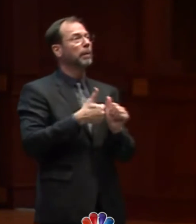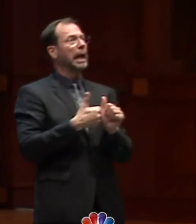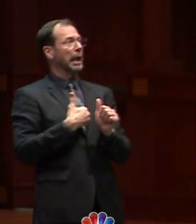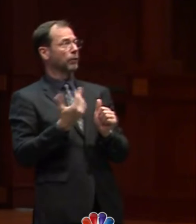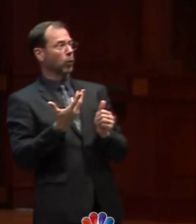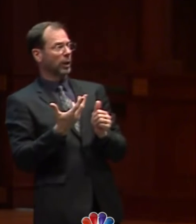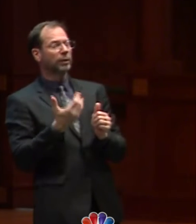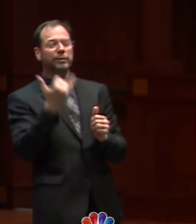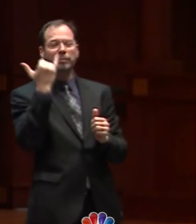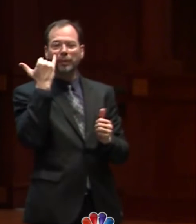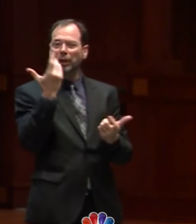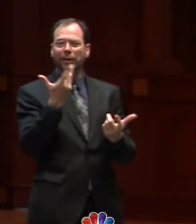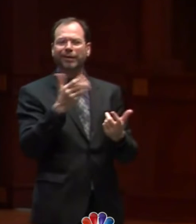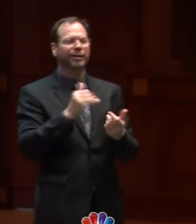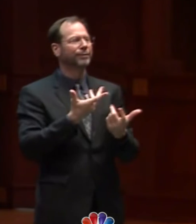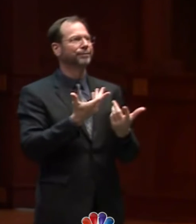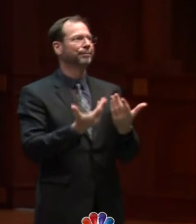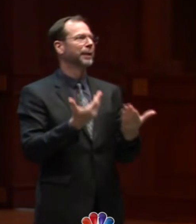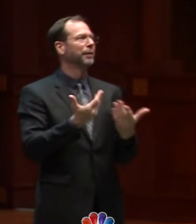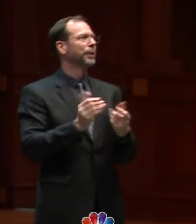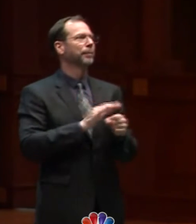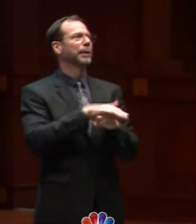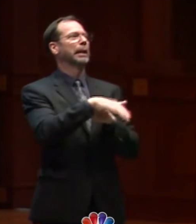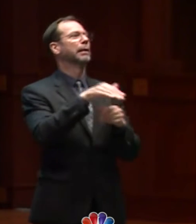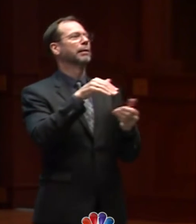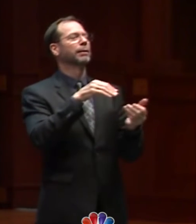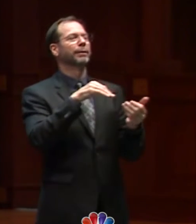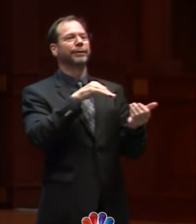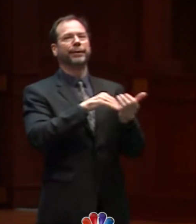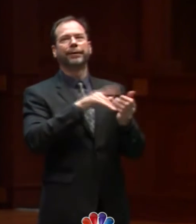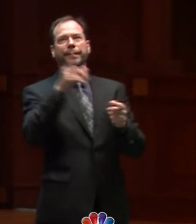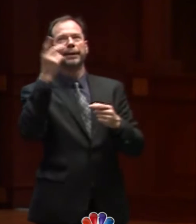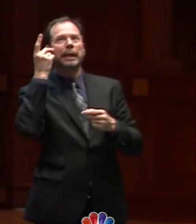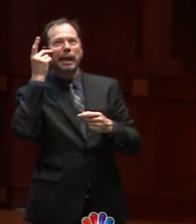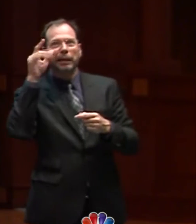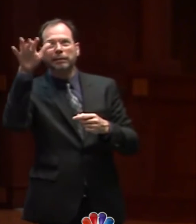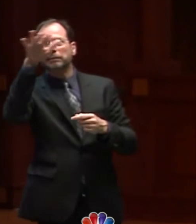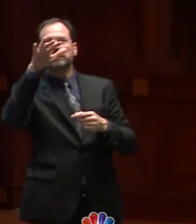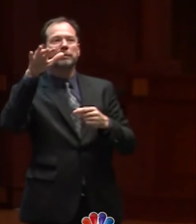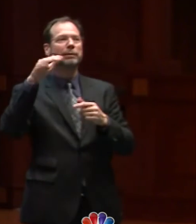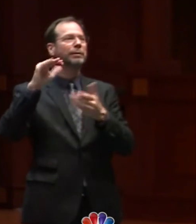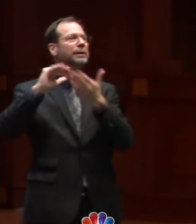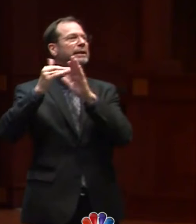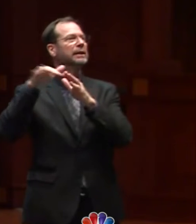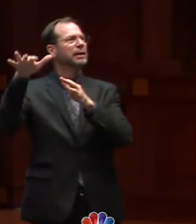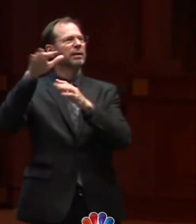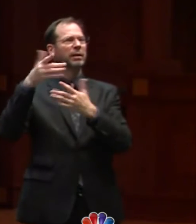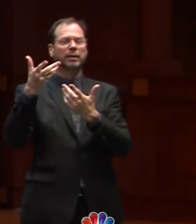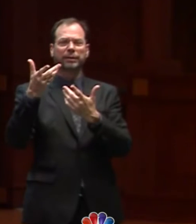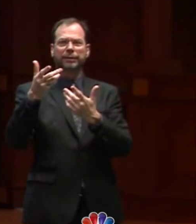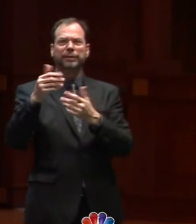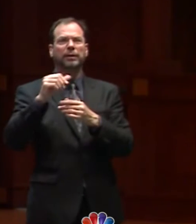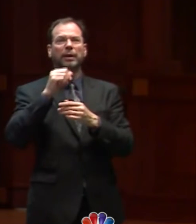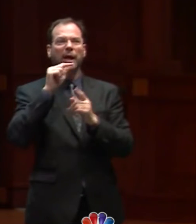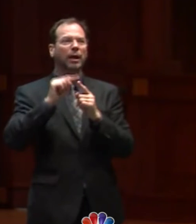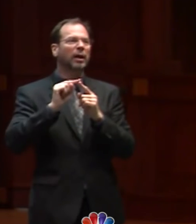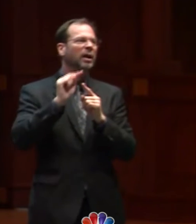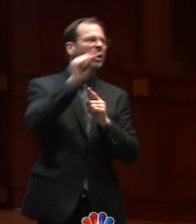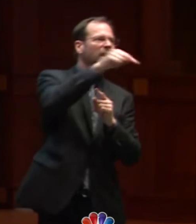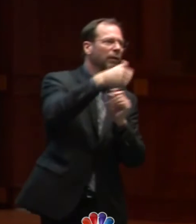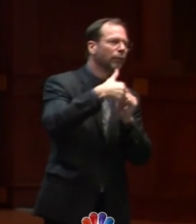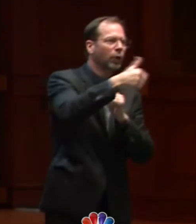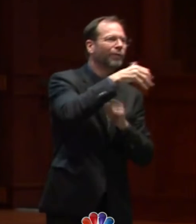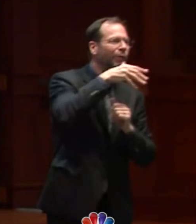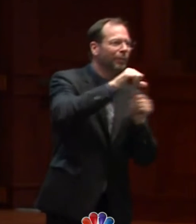let's say that there are an abundance of doctors and nurses in the Dallas area or some other urban area that are not in that rural area. We